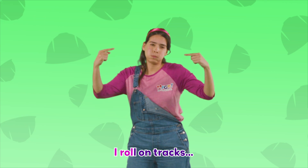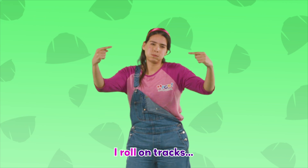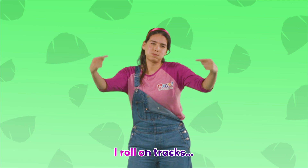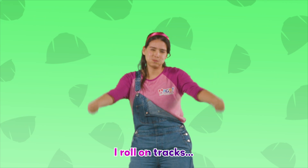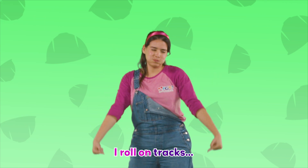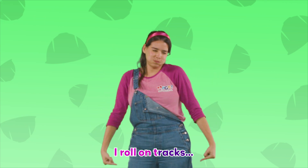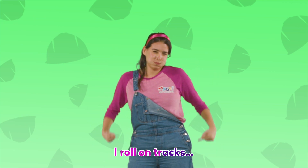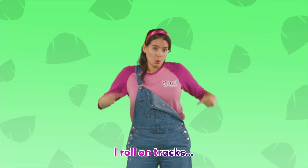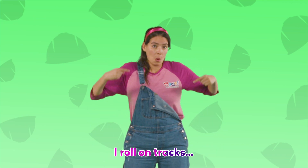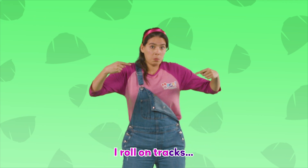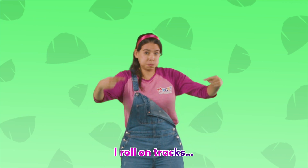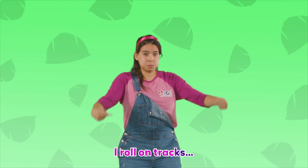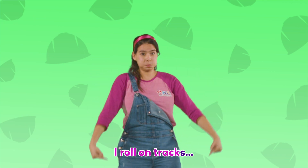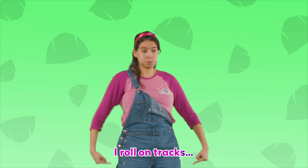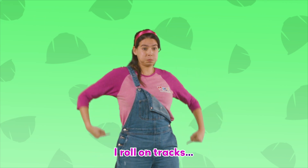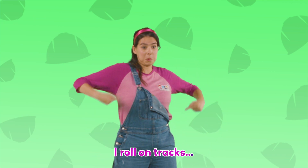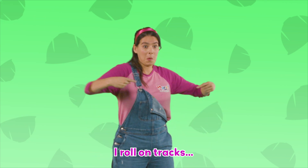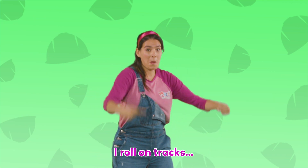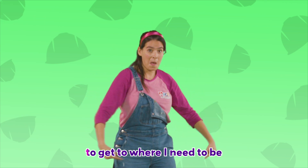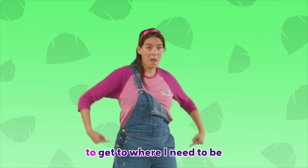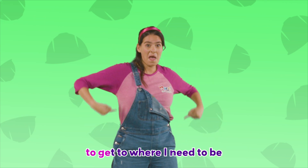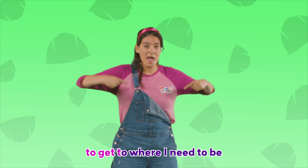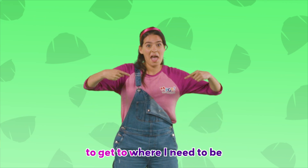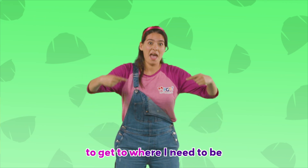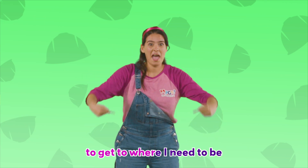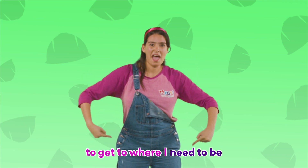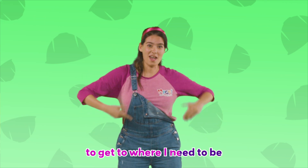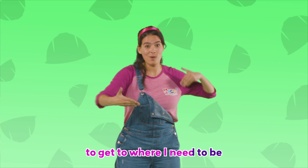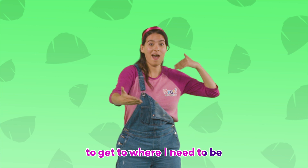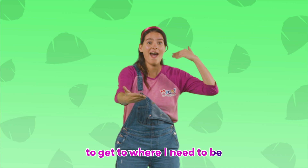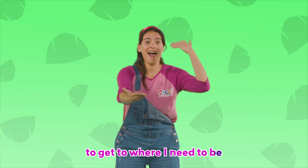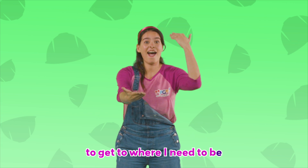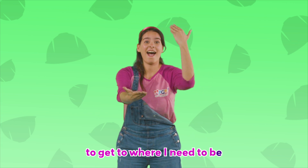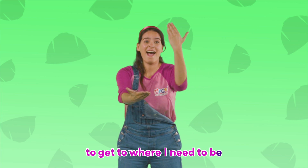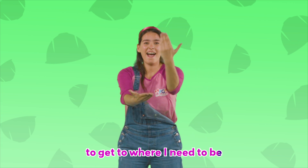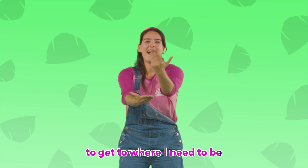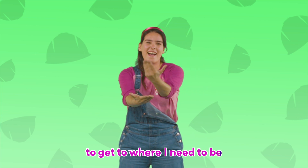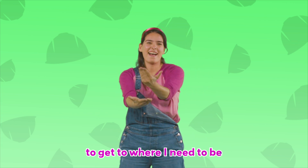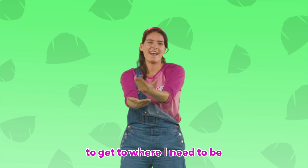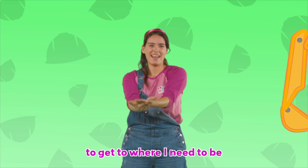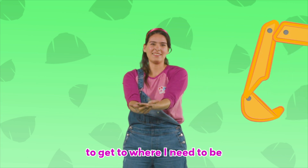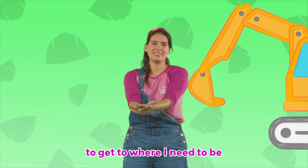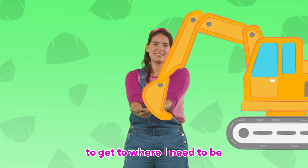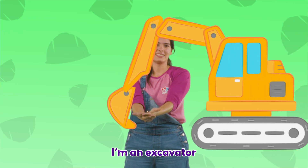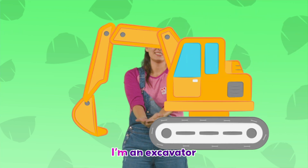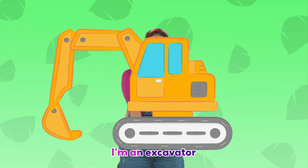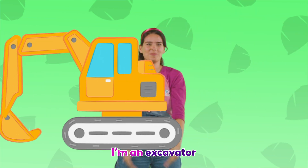on tracks to get to where I need to be. I'm an